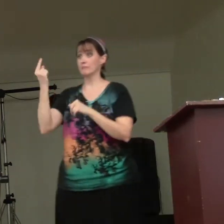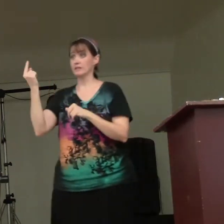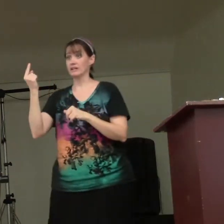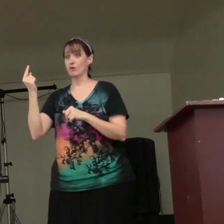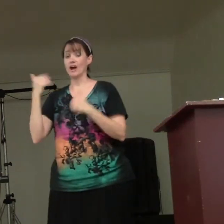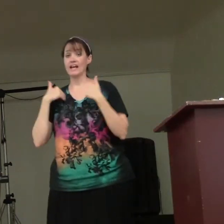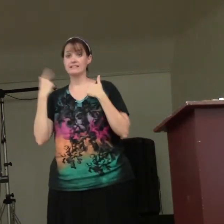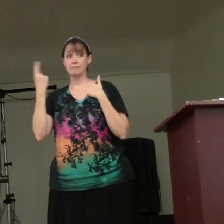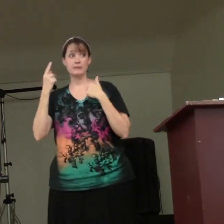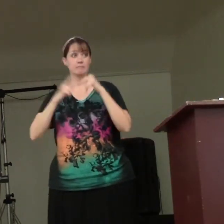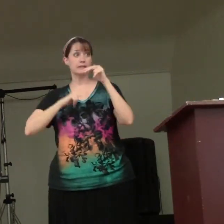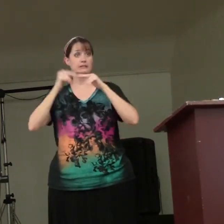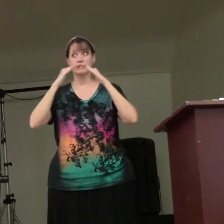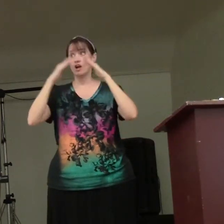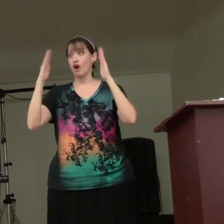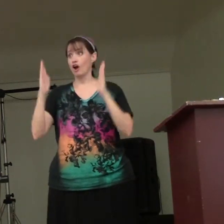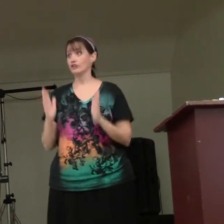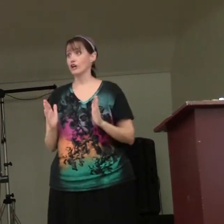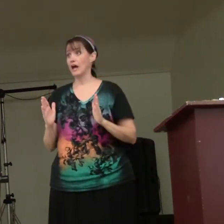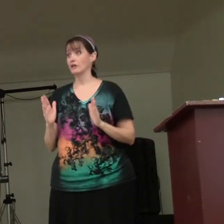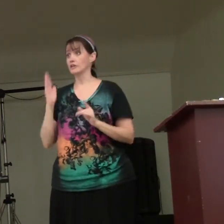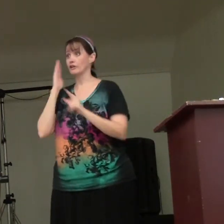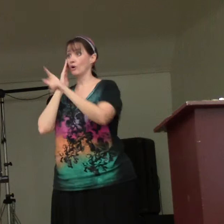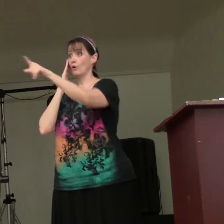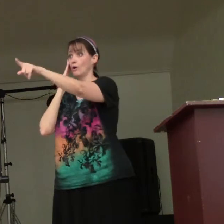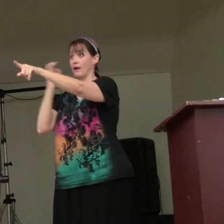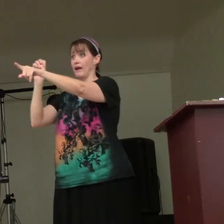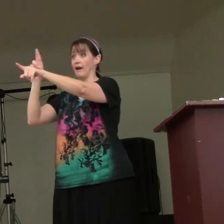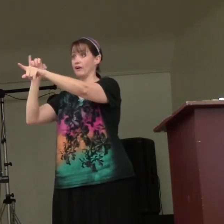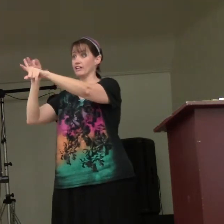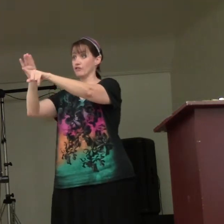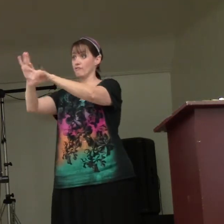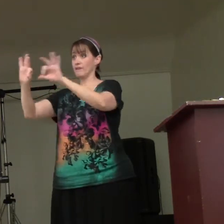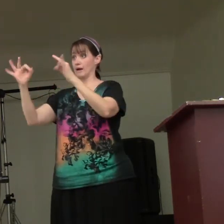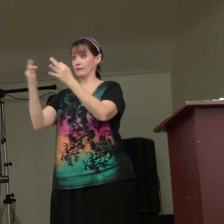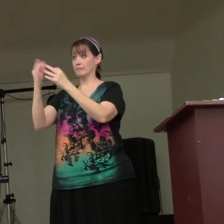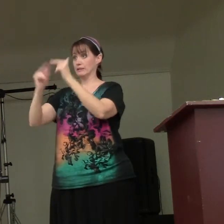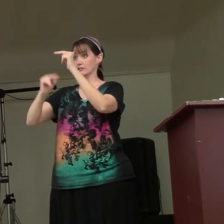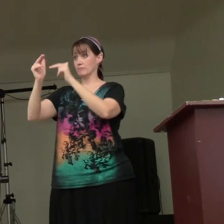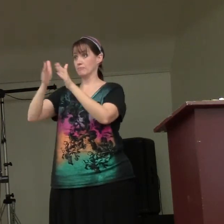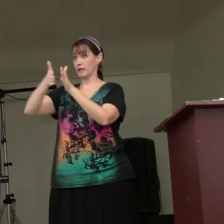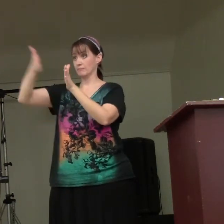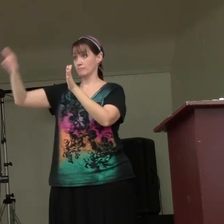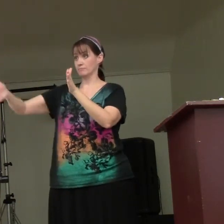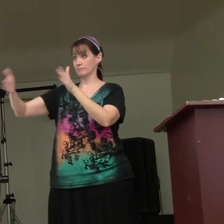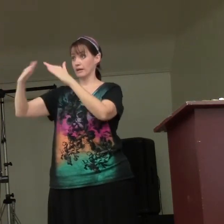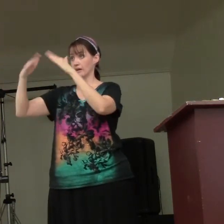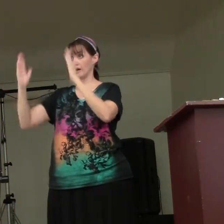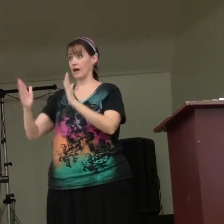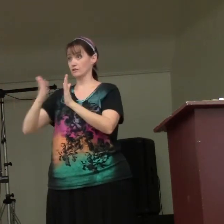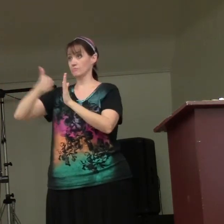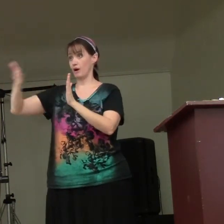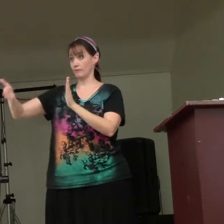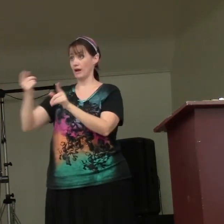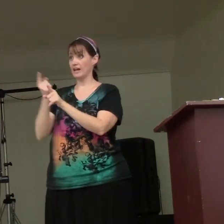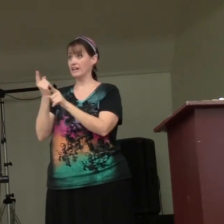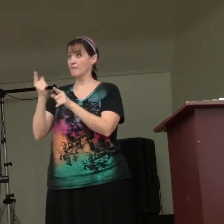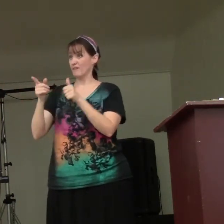something or had something built on your house? I know, Eric, your family built like house part, right? But